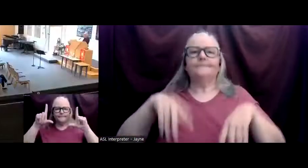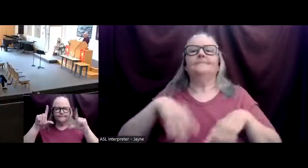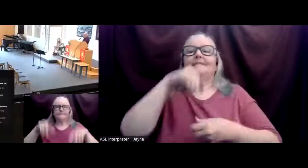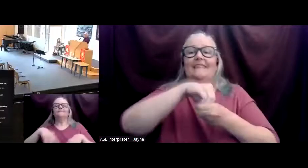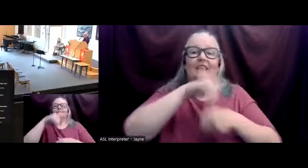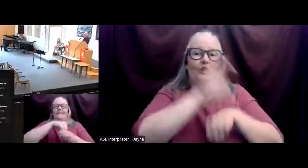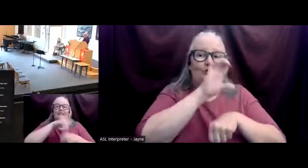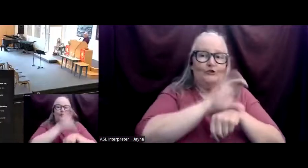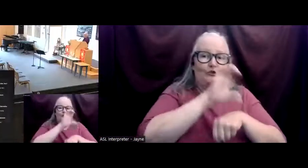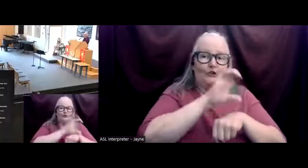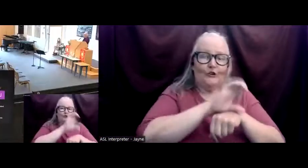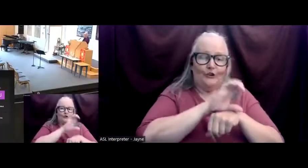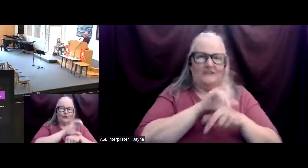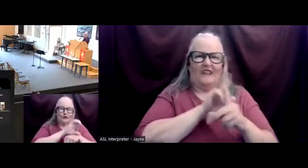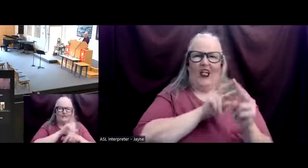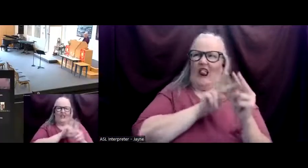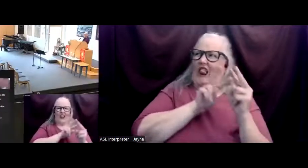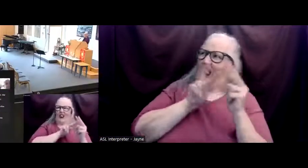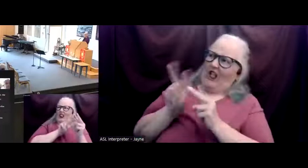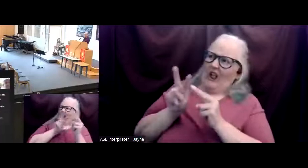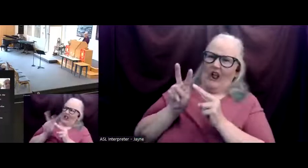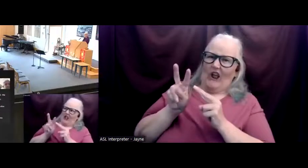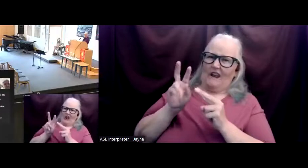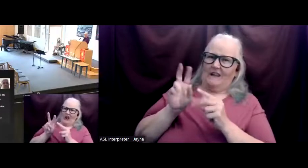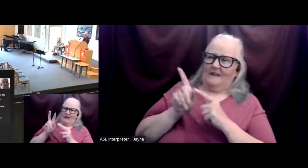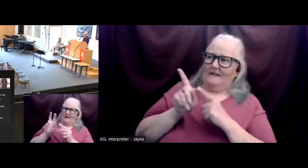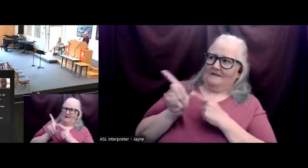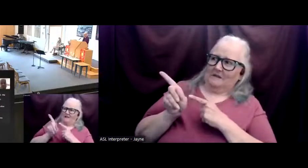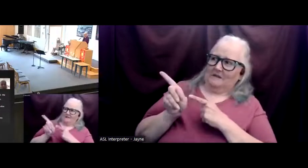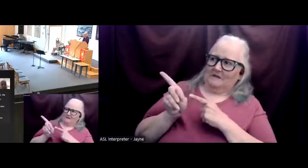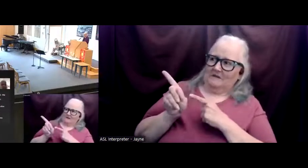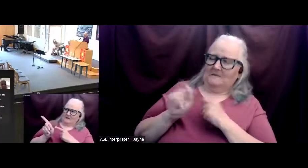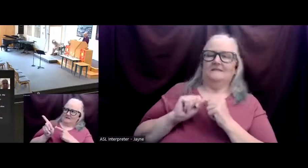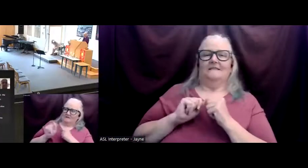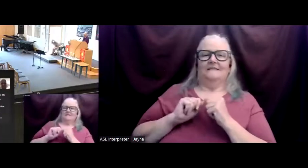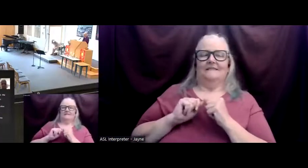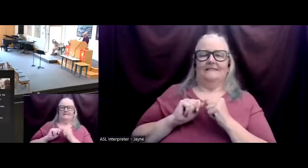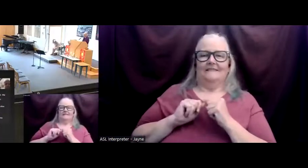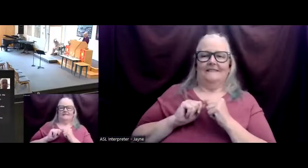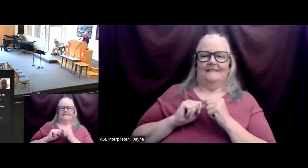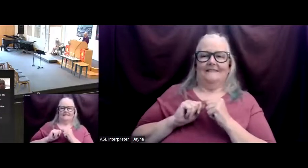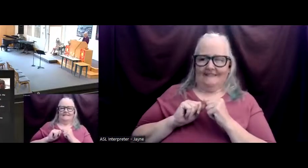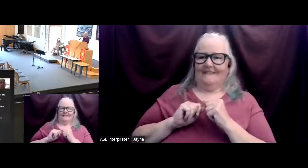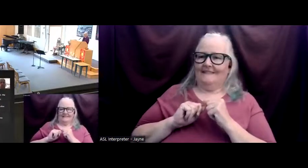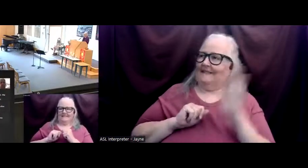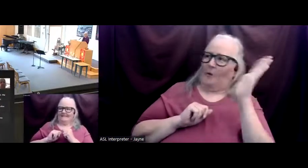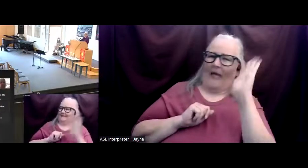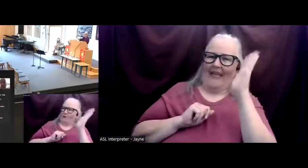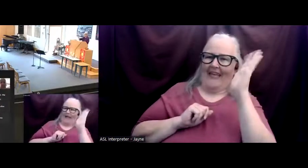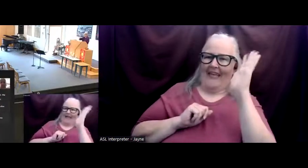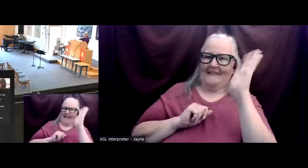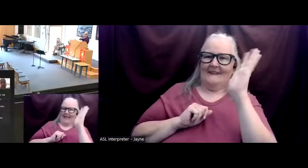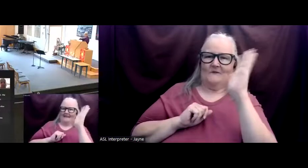sanctuary to turn and face the camera to your right, my left, I guess, and wave in greeting across